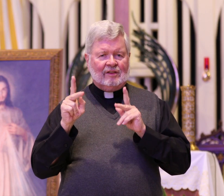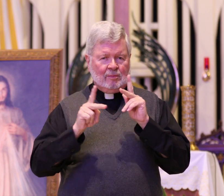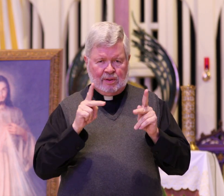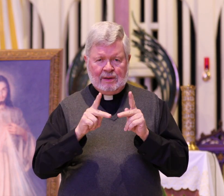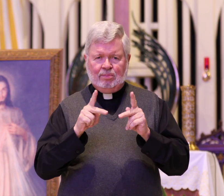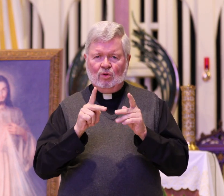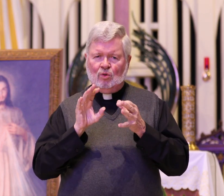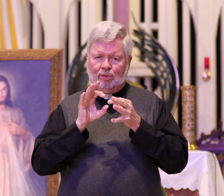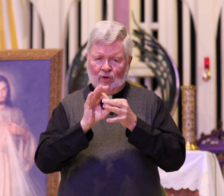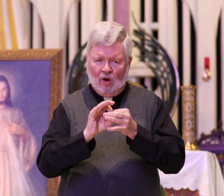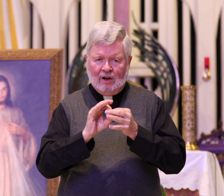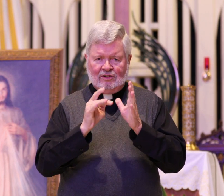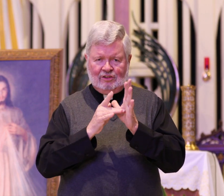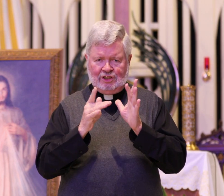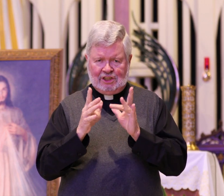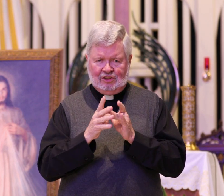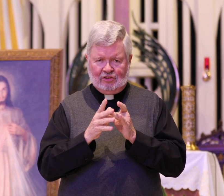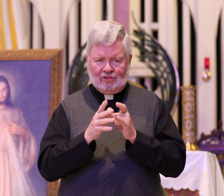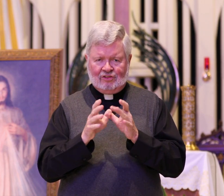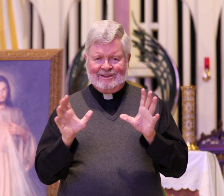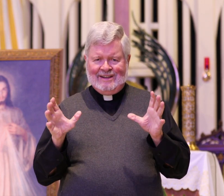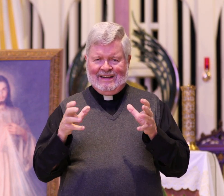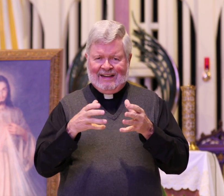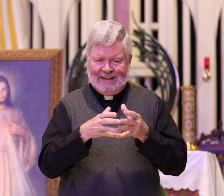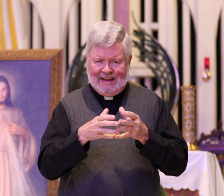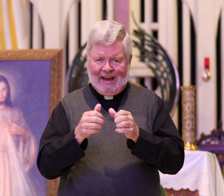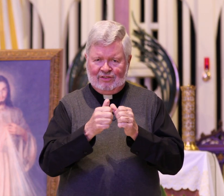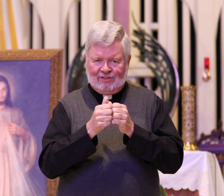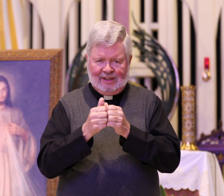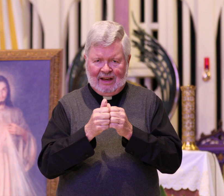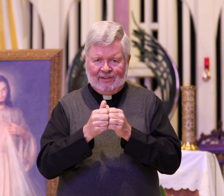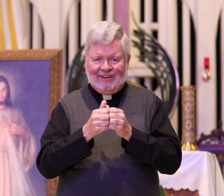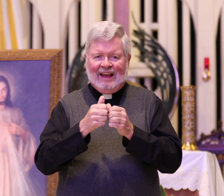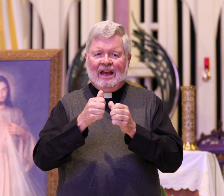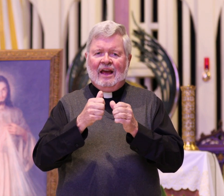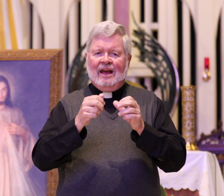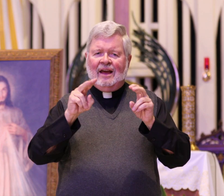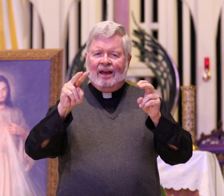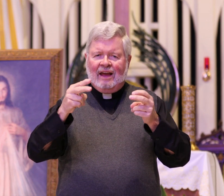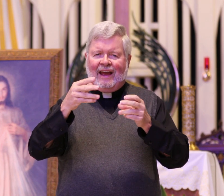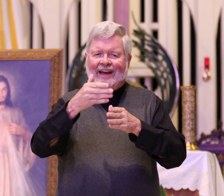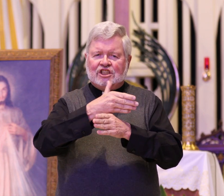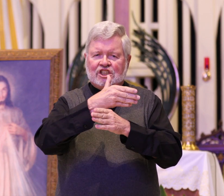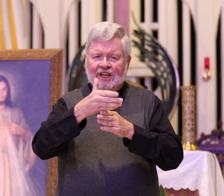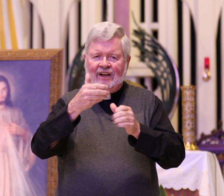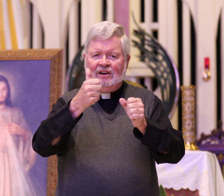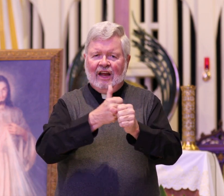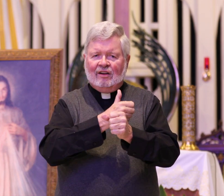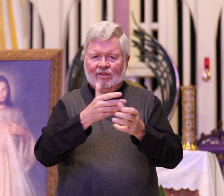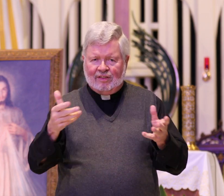the people who belonged to Jesus gathered together and shared everything